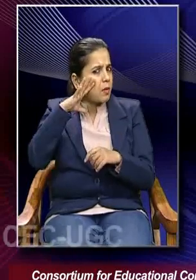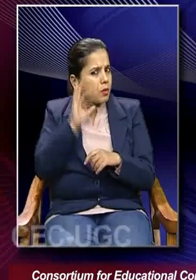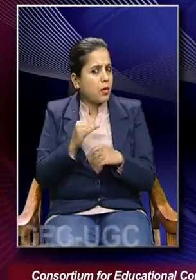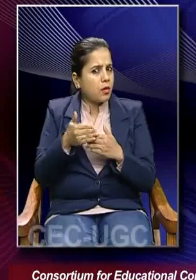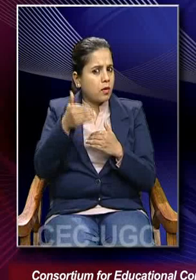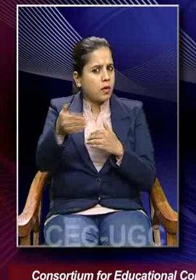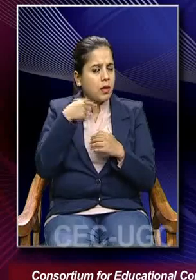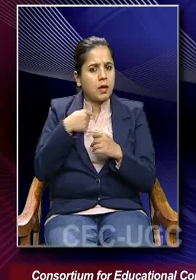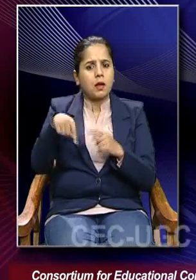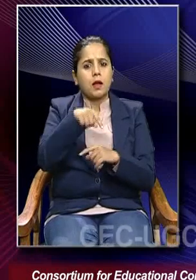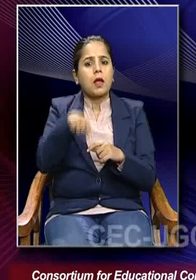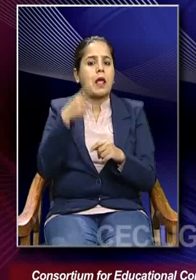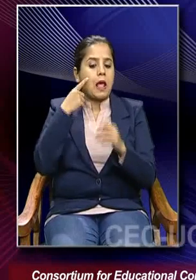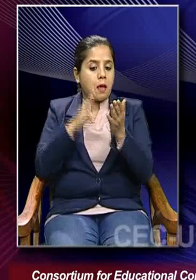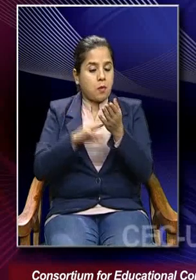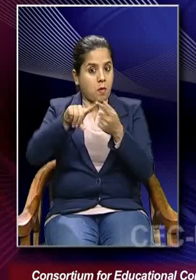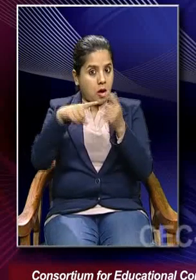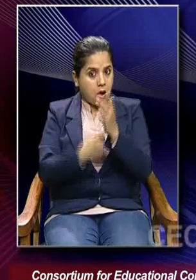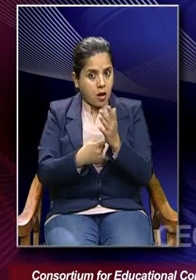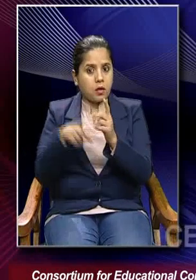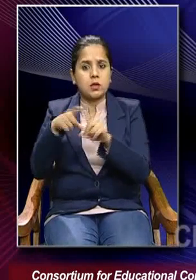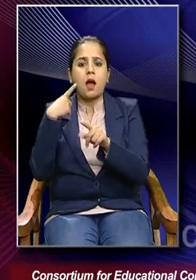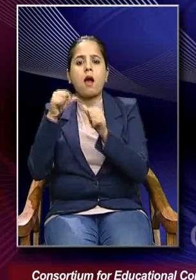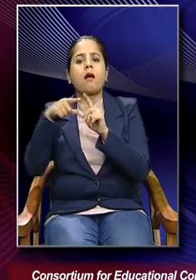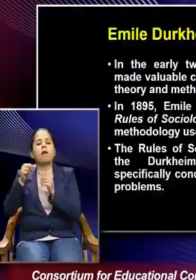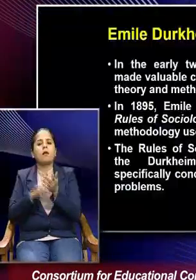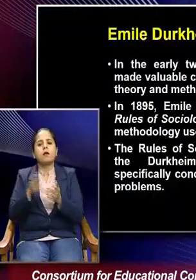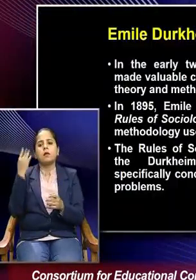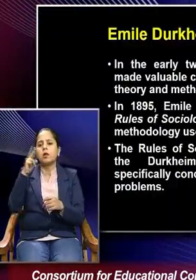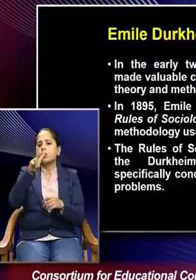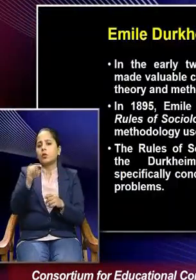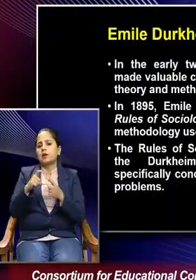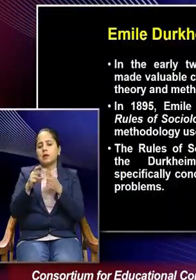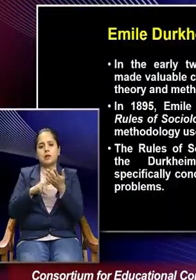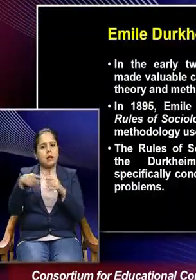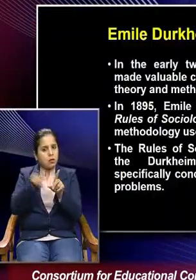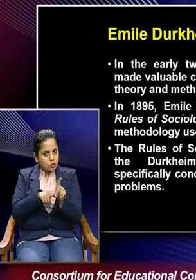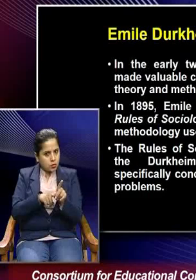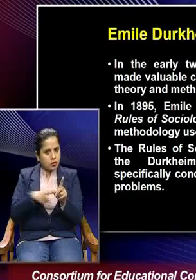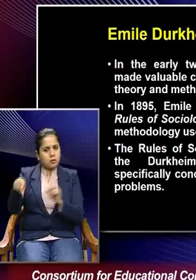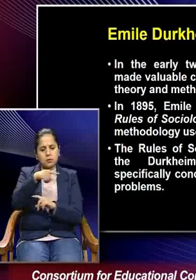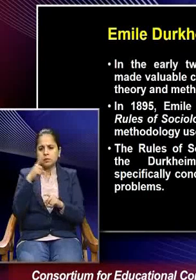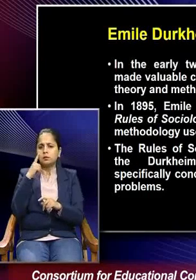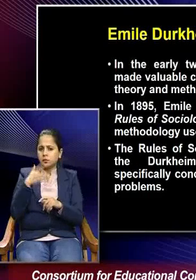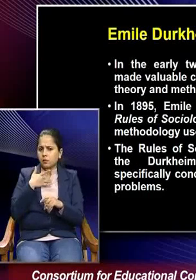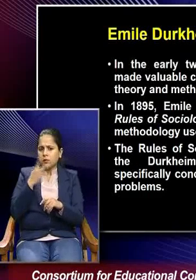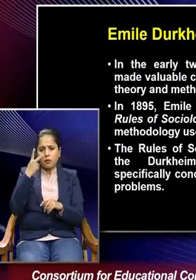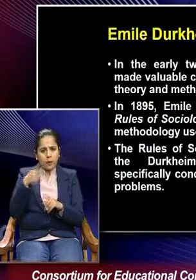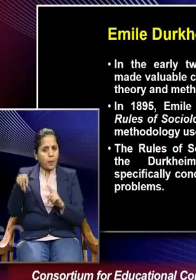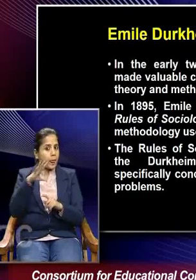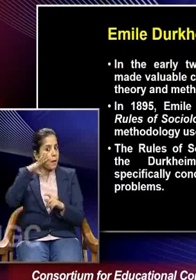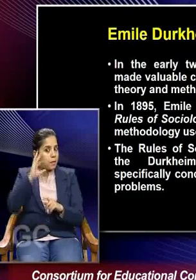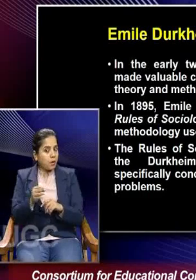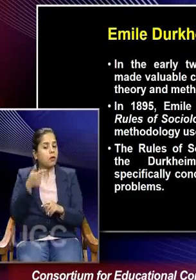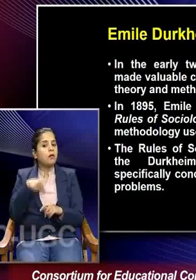is Emile Durkheim. Now, Emile Durkheim was writing in early 20th century, and he is kind of also gives a very